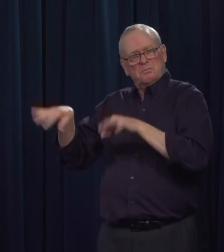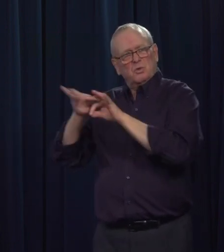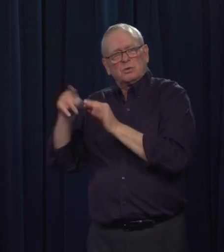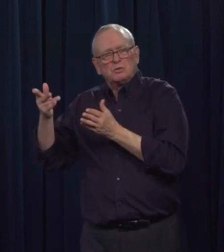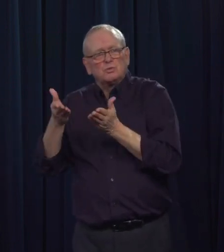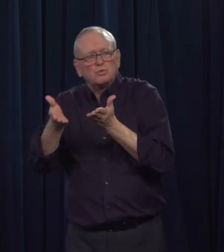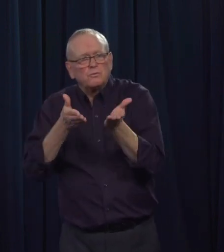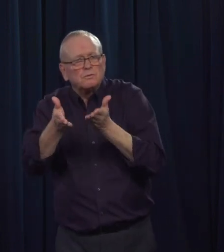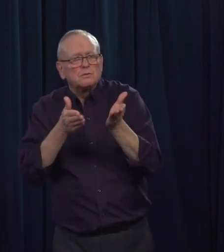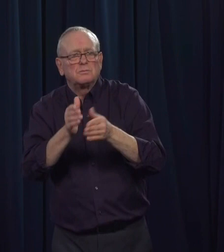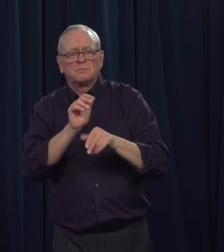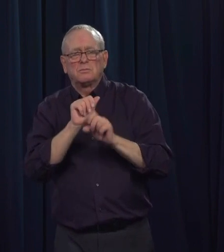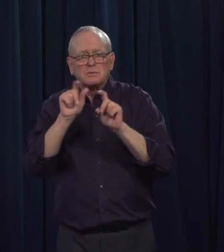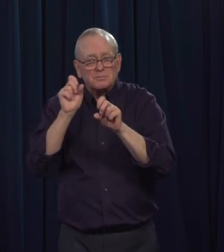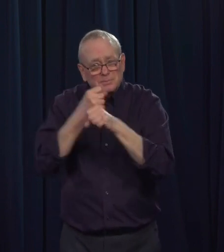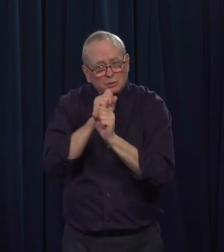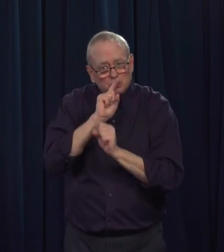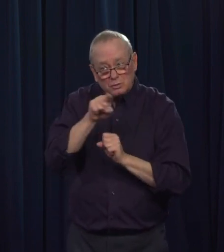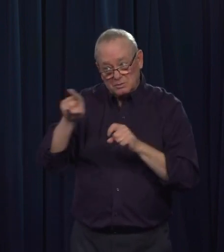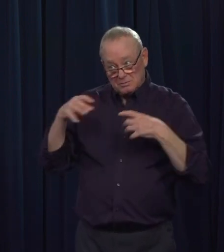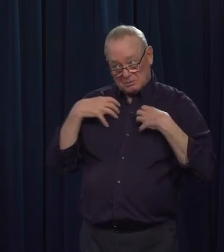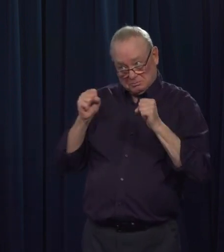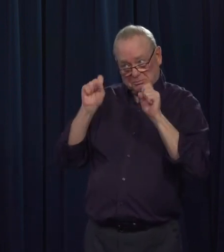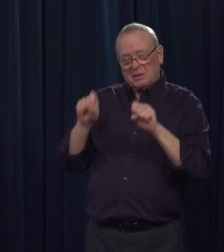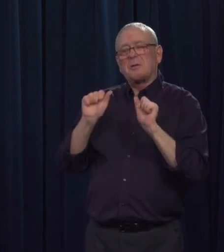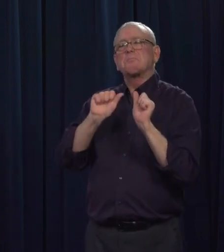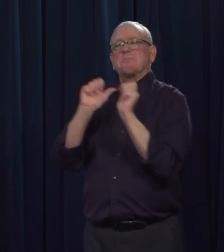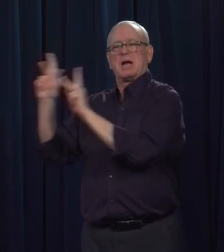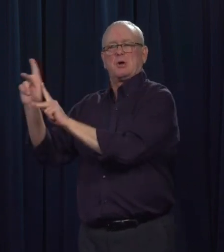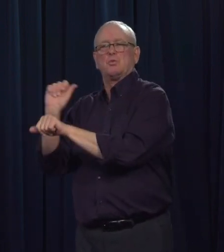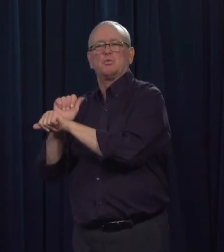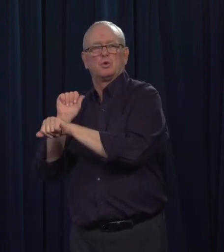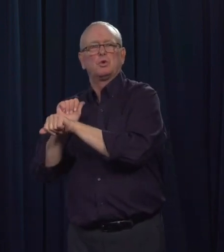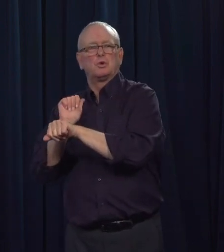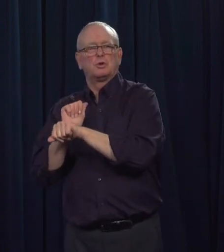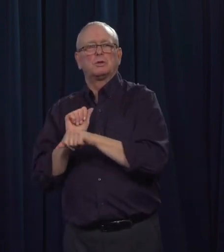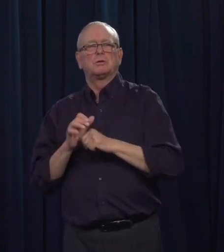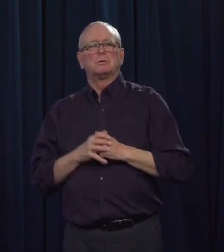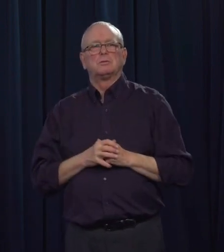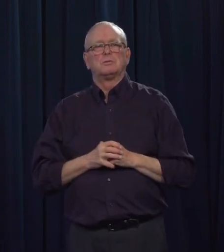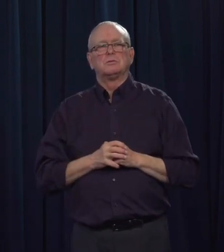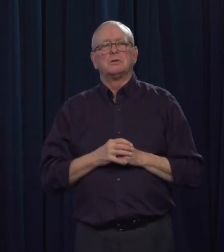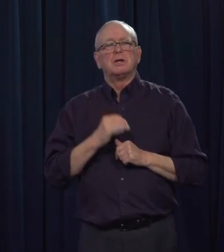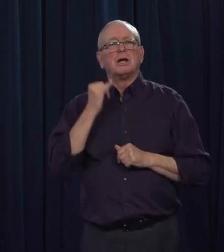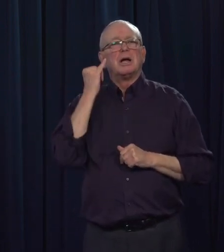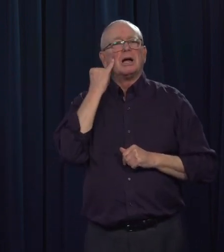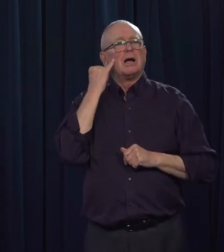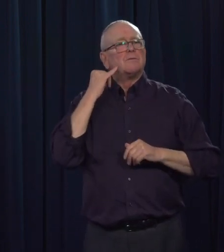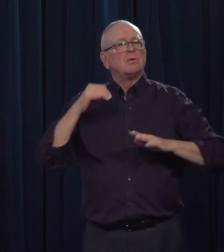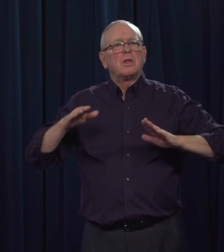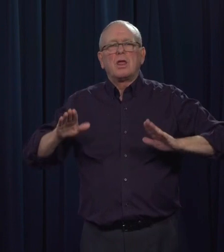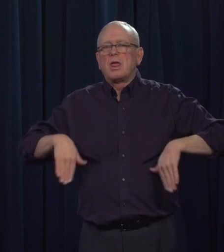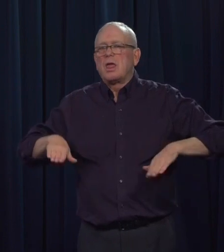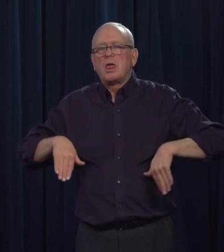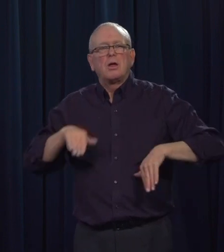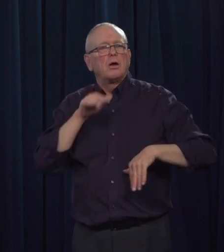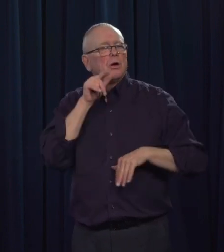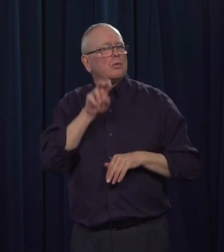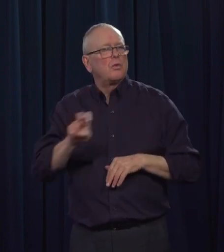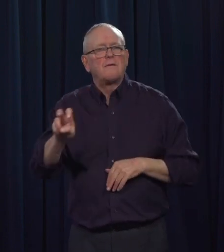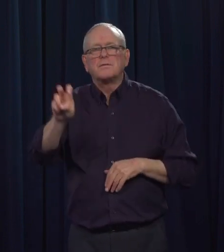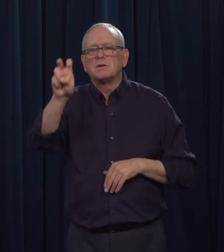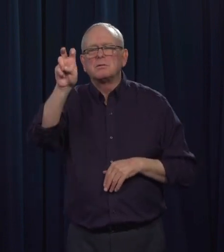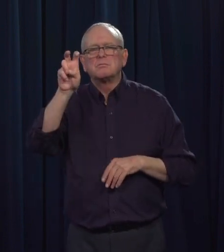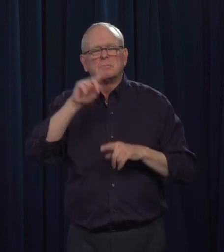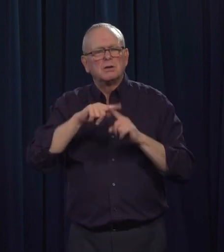have not traveled, so we have a better understanding of where there may be spread in our communities. Individuals with mild symptoms